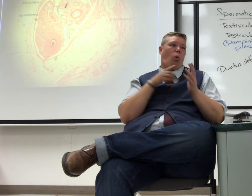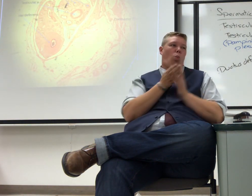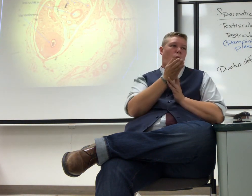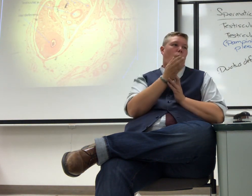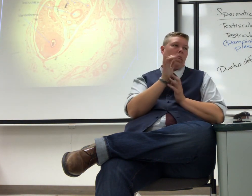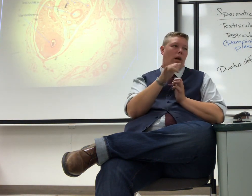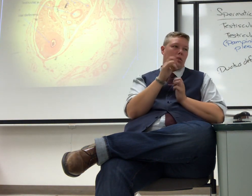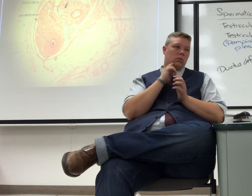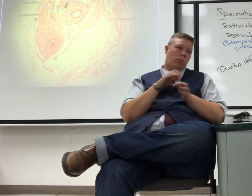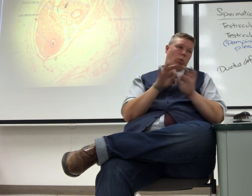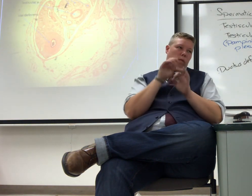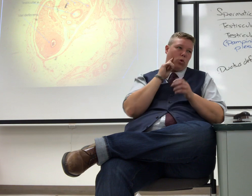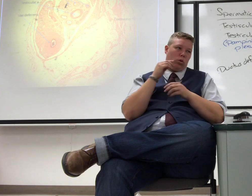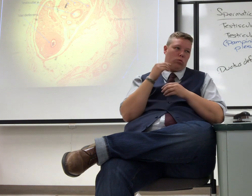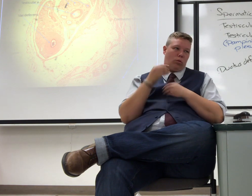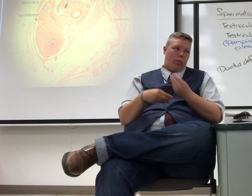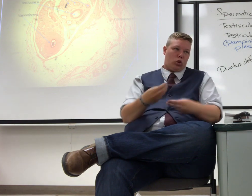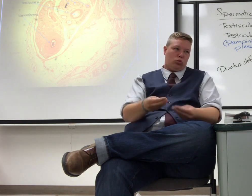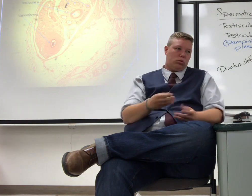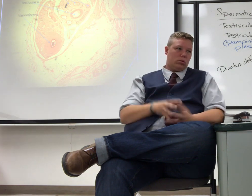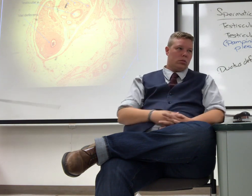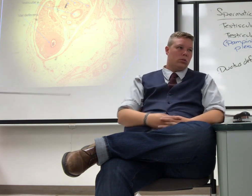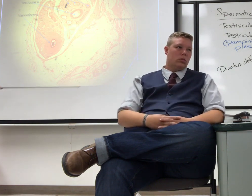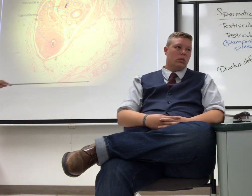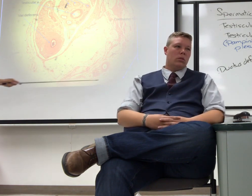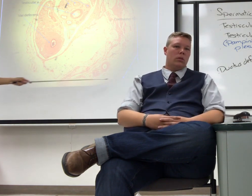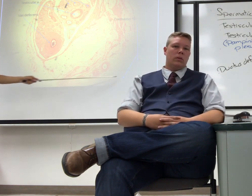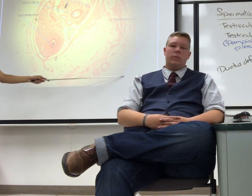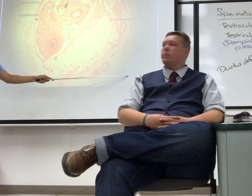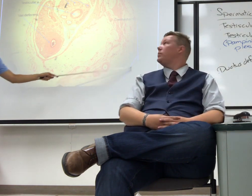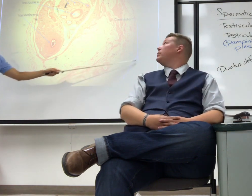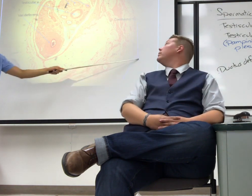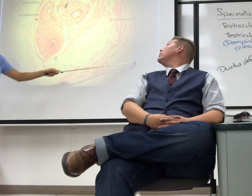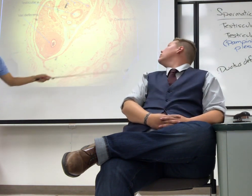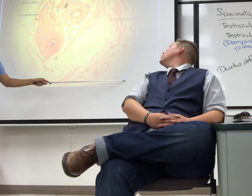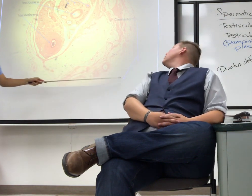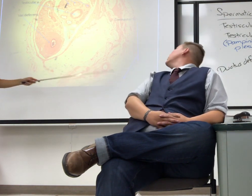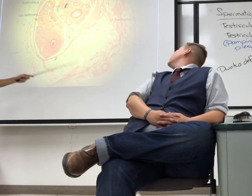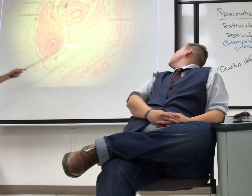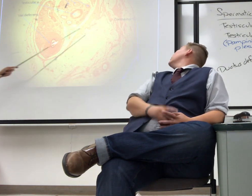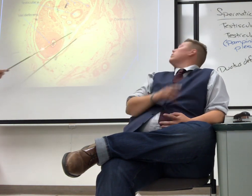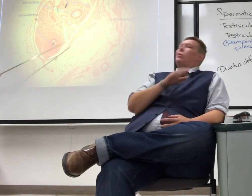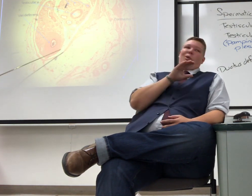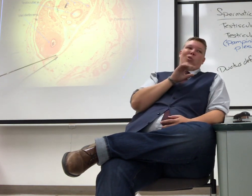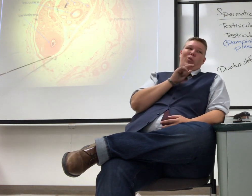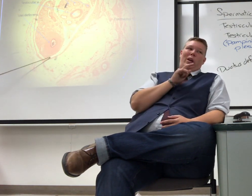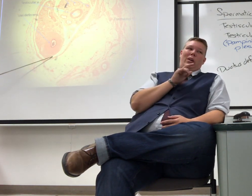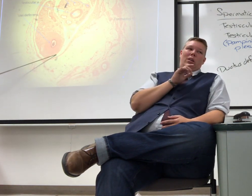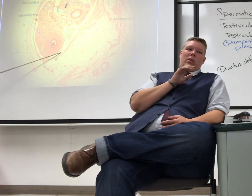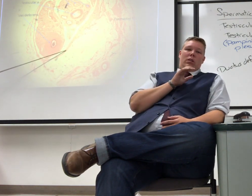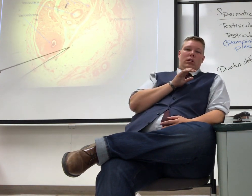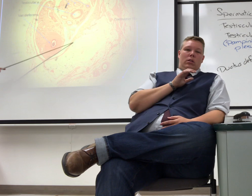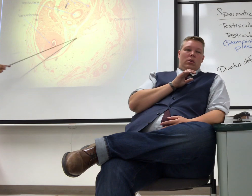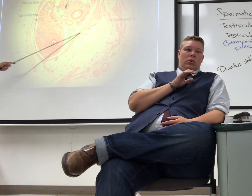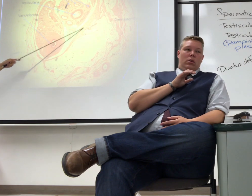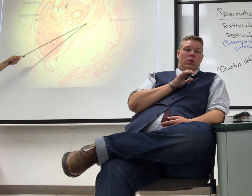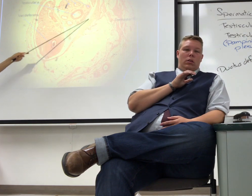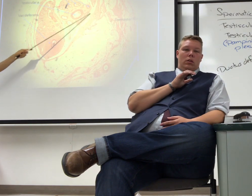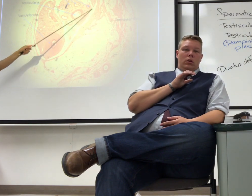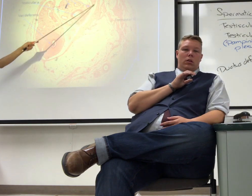Again, there's other layers here too. I usually don't see cremaster, they're kind of faded out there, but I usually always have students try to